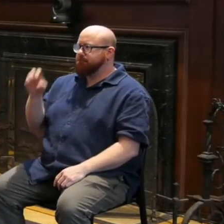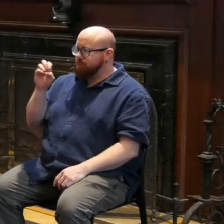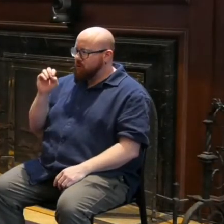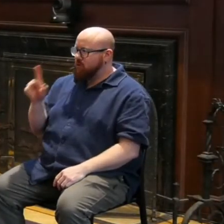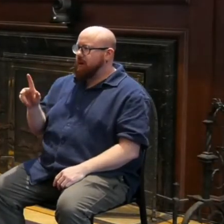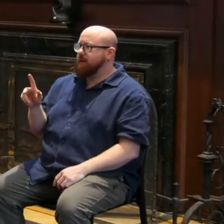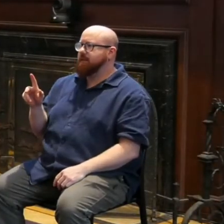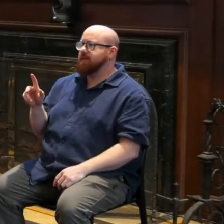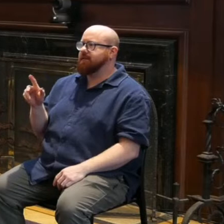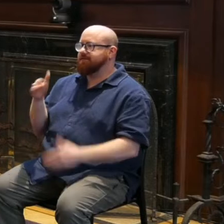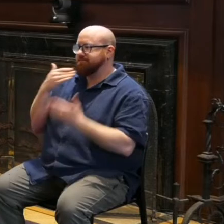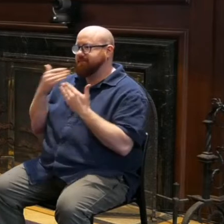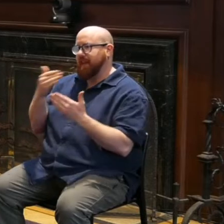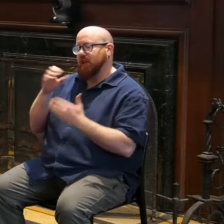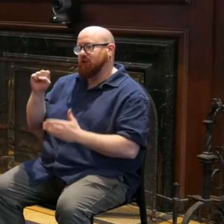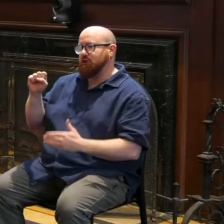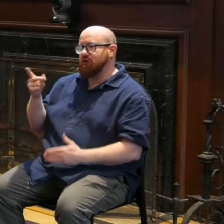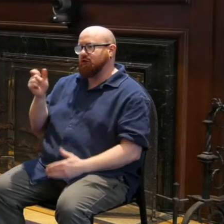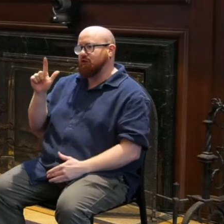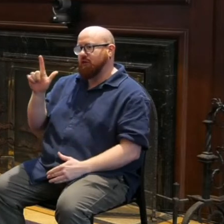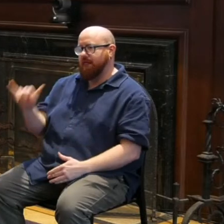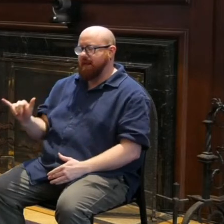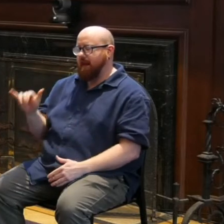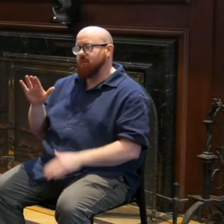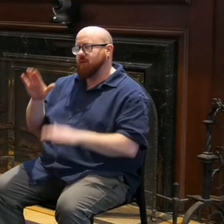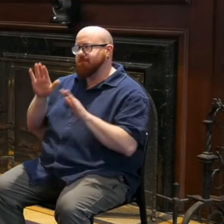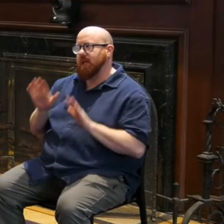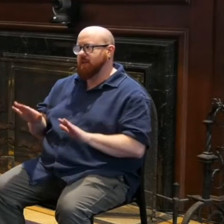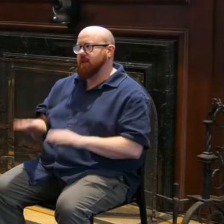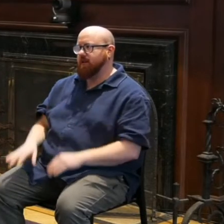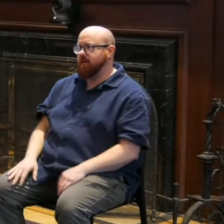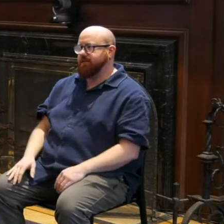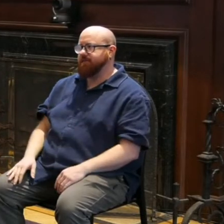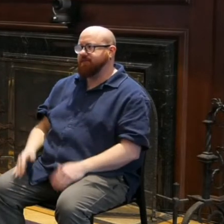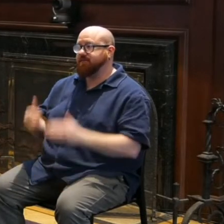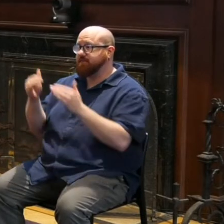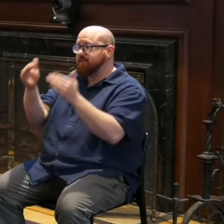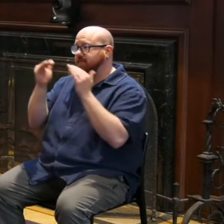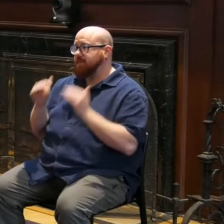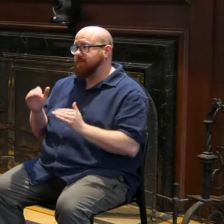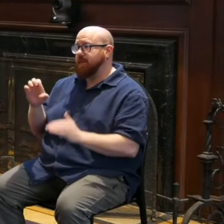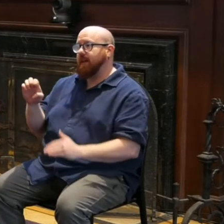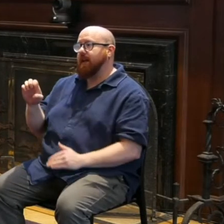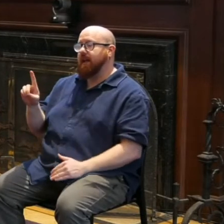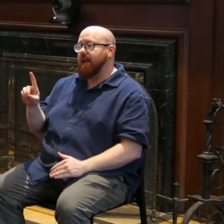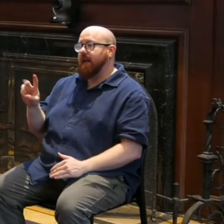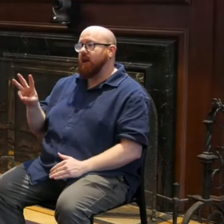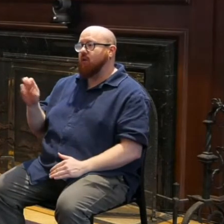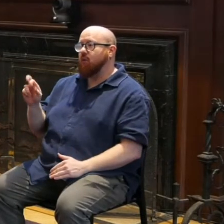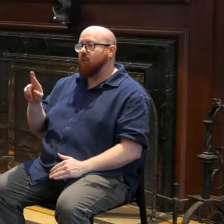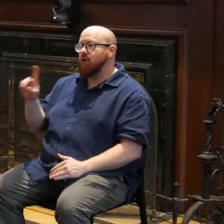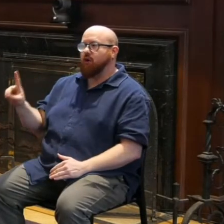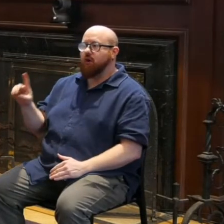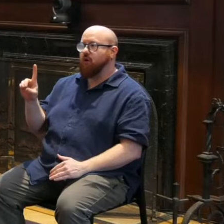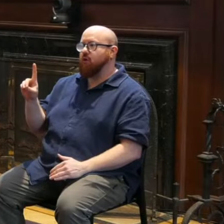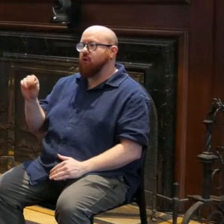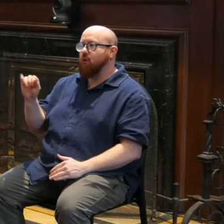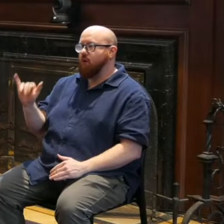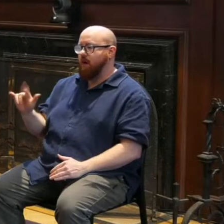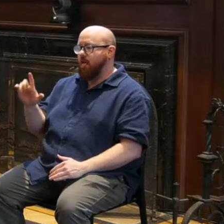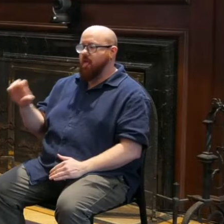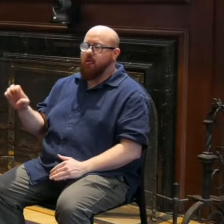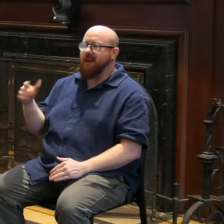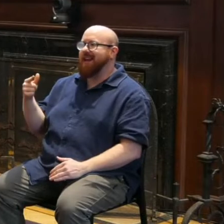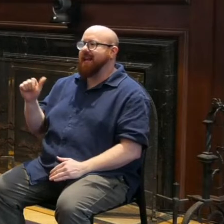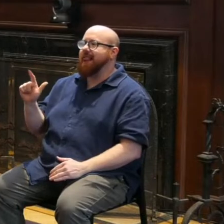Okay, thank you, Shirley. That was amazing. Our next reader is Edward Doyle Gillespie. Ed is a